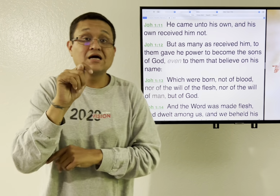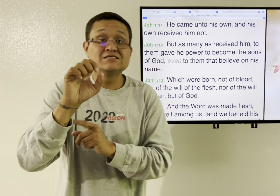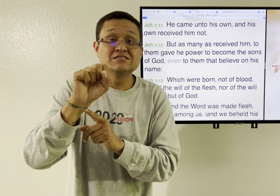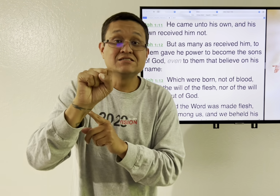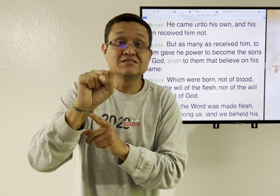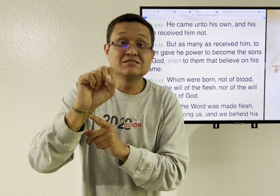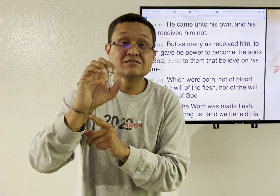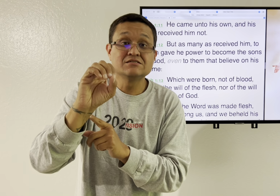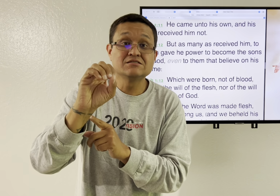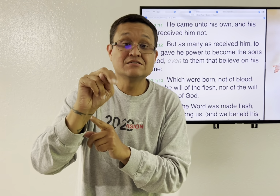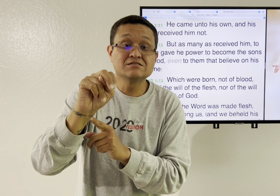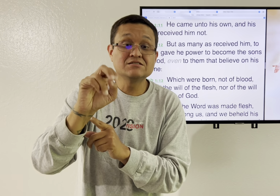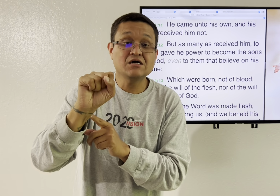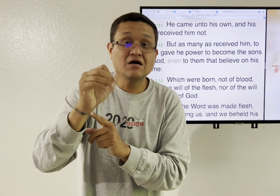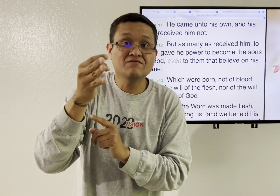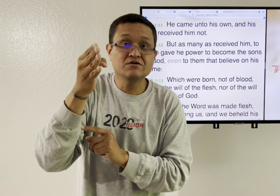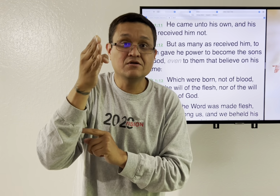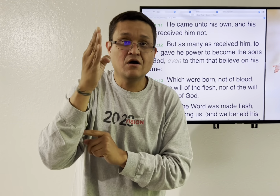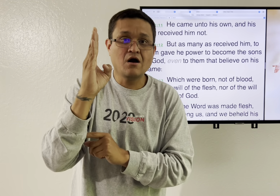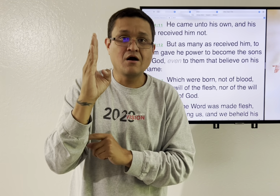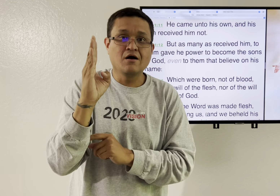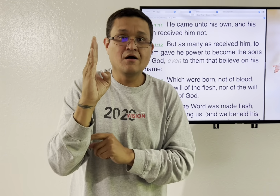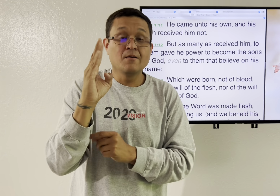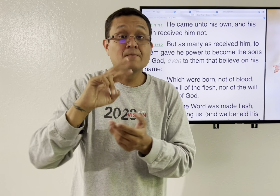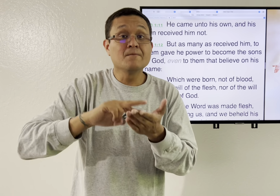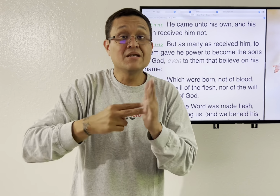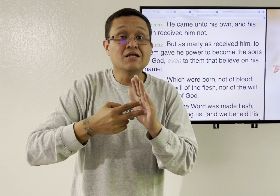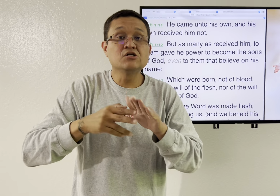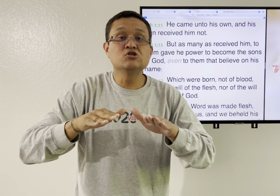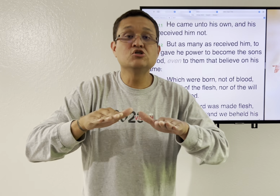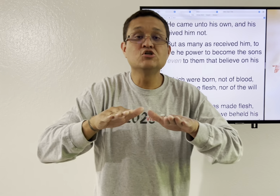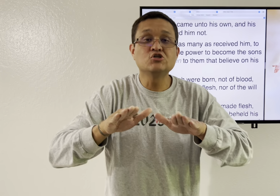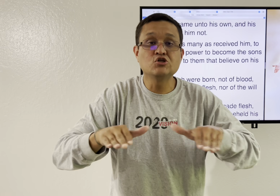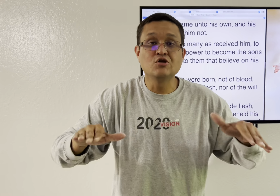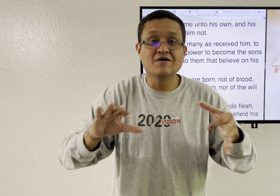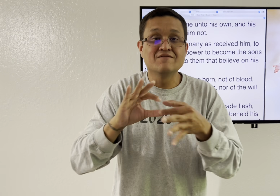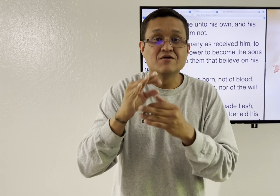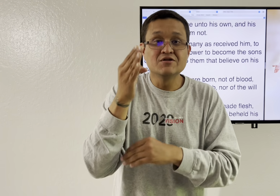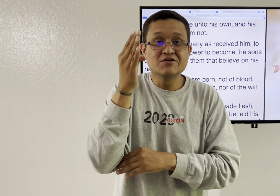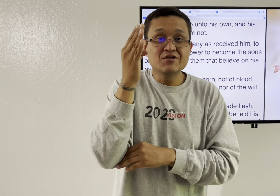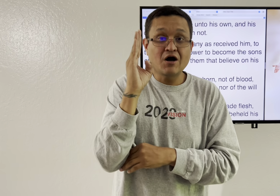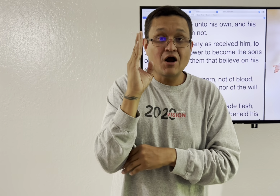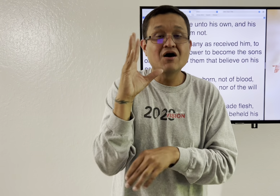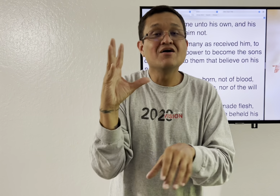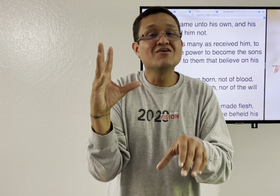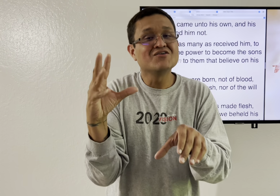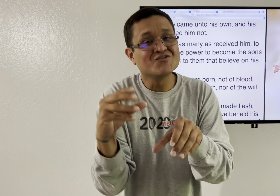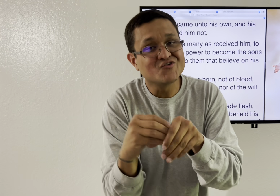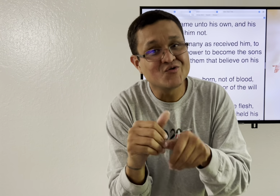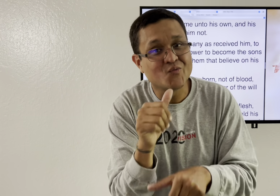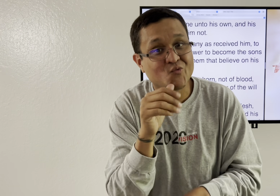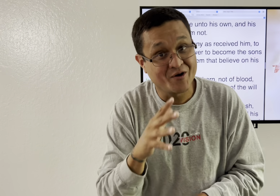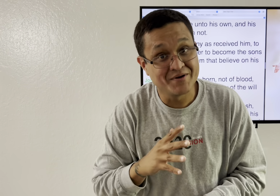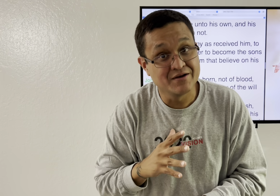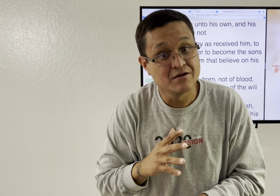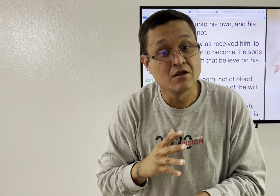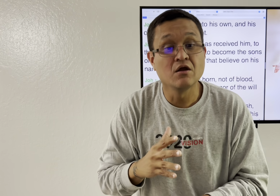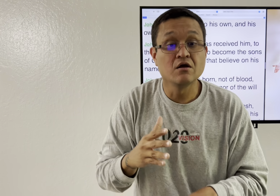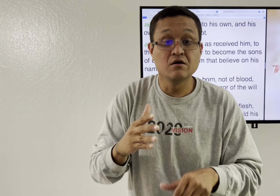But to those who received him, he gave power to become the sons of God, meaning the children of God. And that includes,